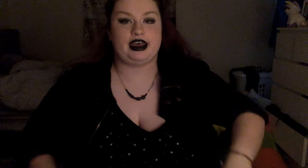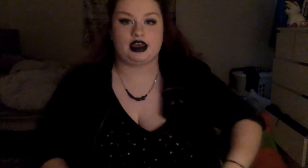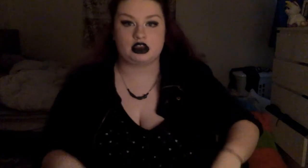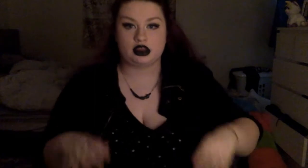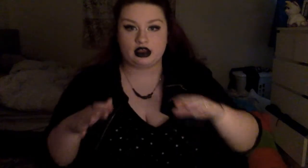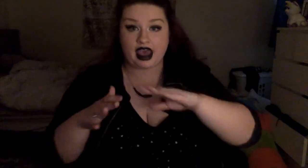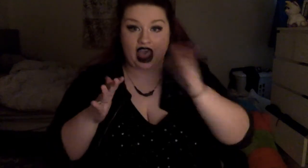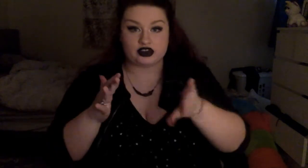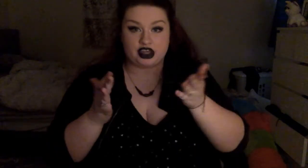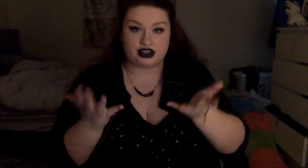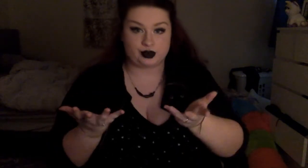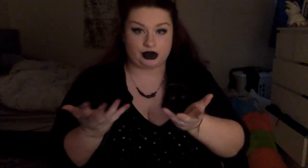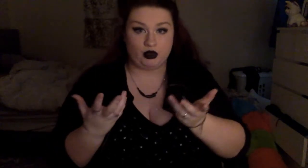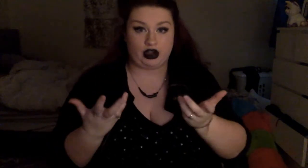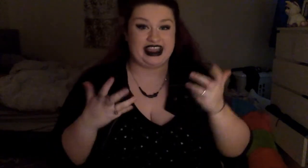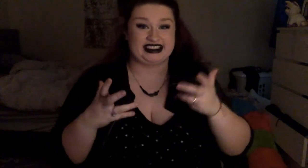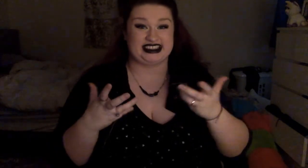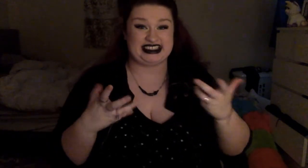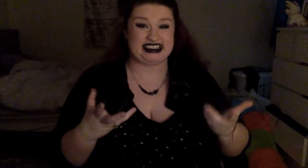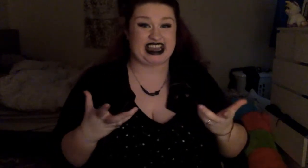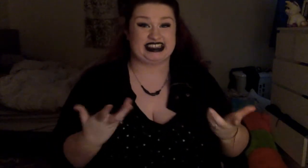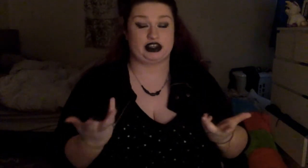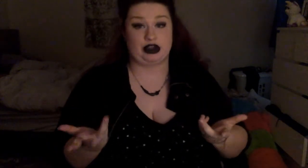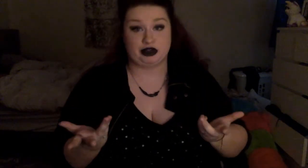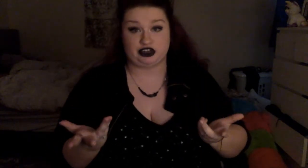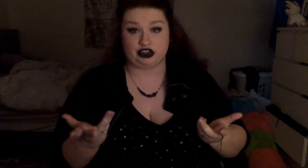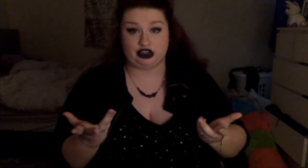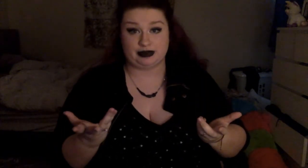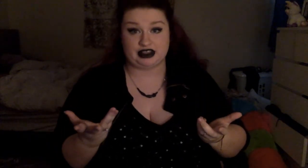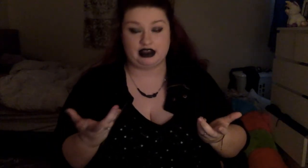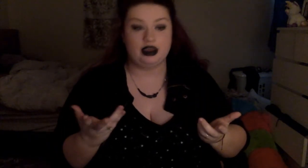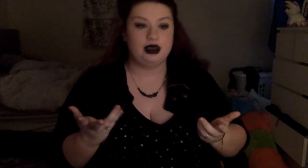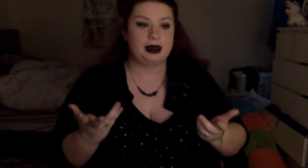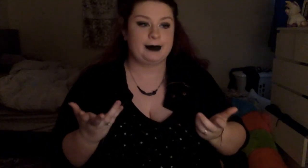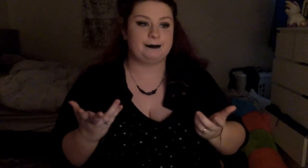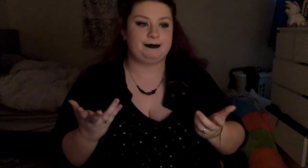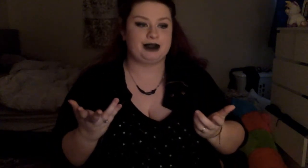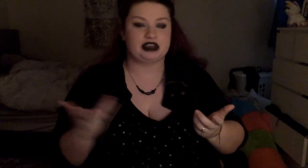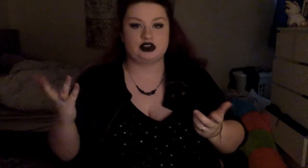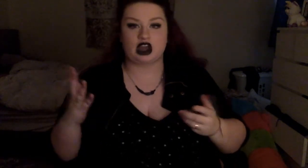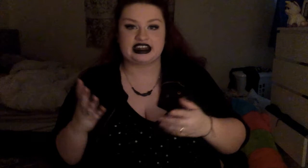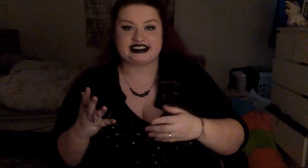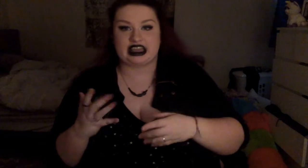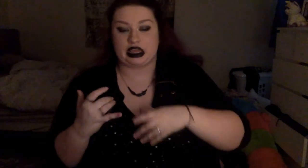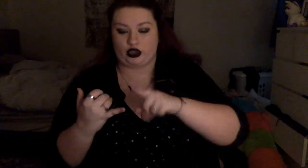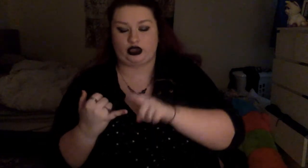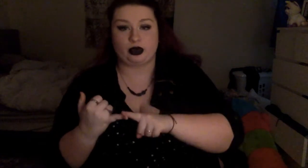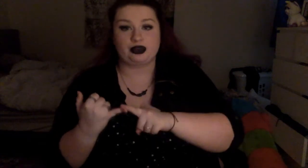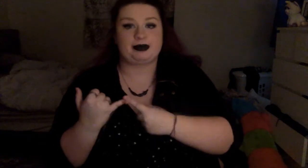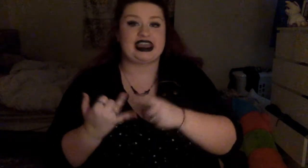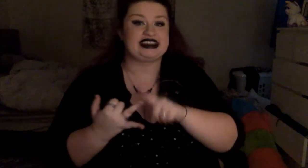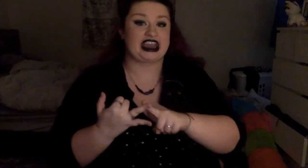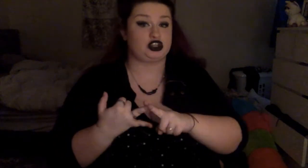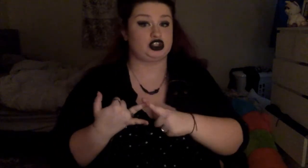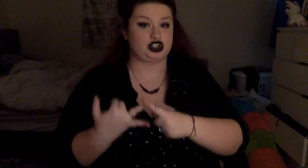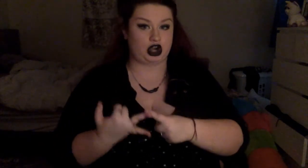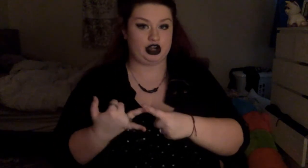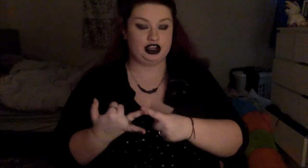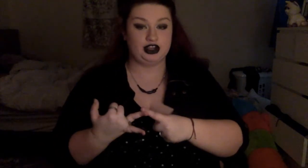And after that is where more ASL syntax and grammar structure comes in. Because you're not going to say, throw the bait, catch the shark. You're